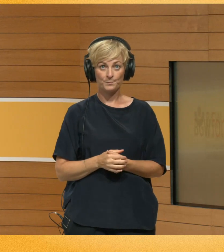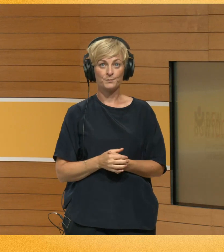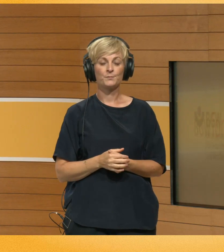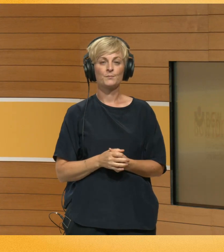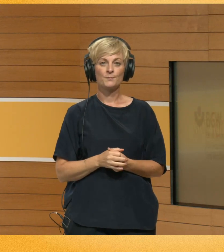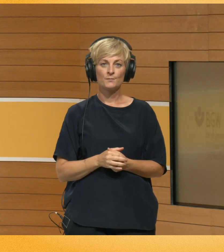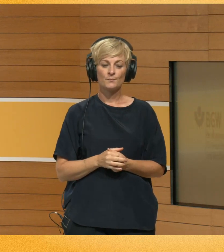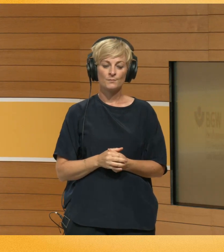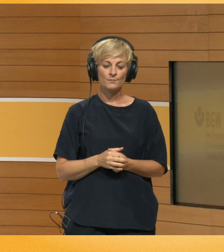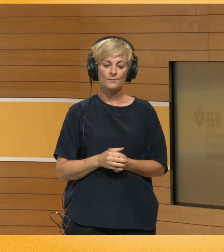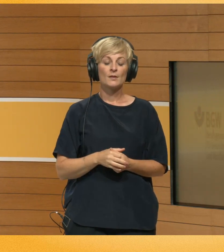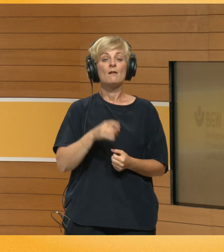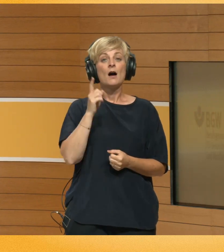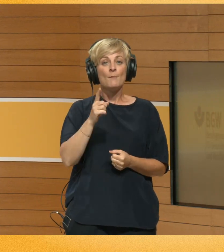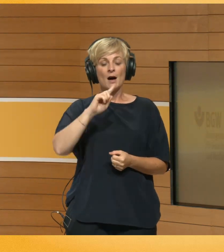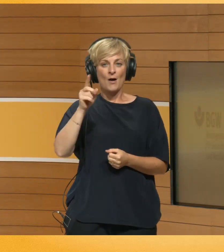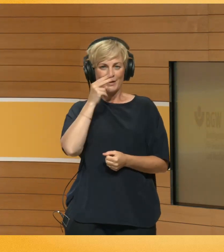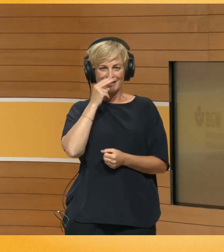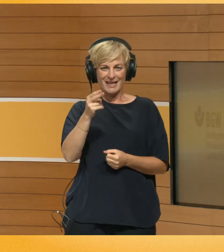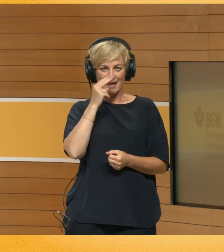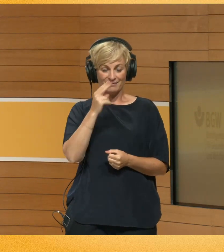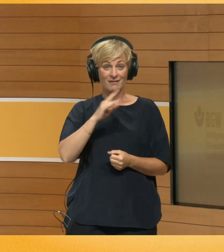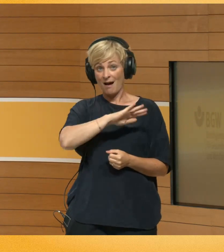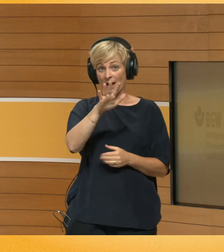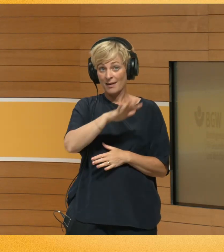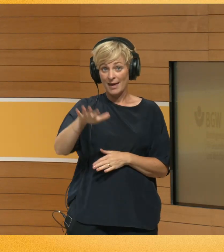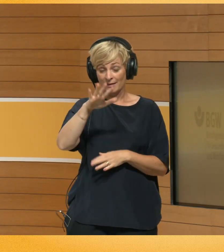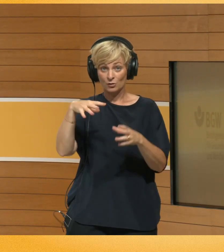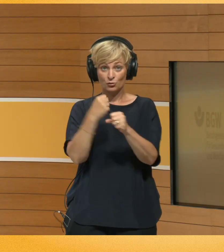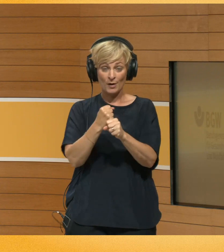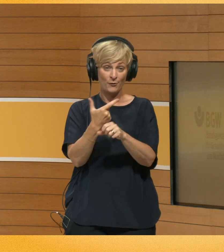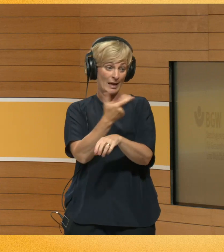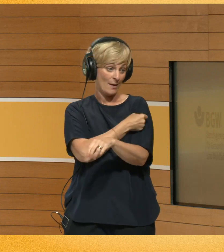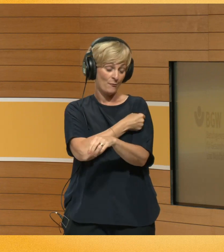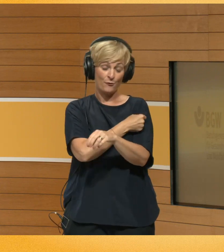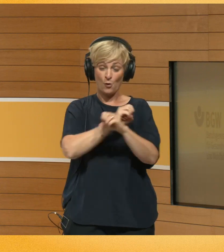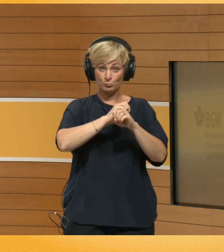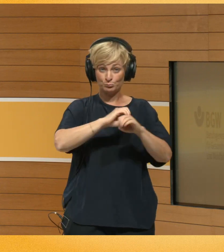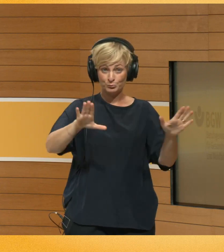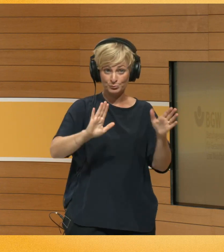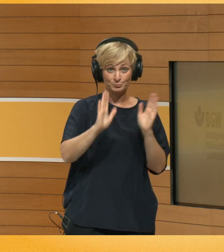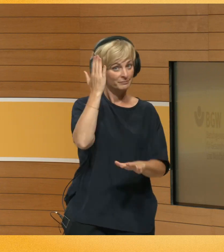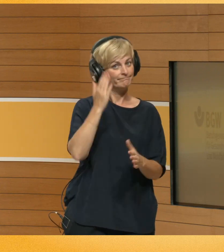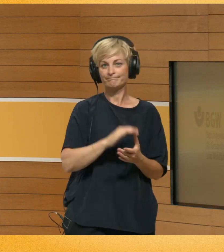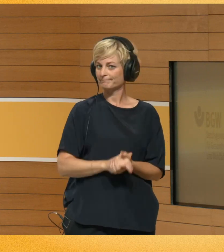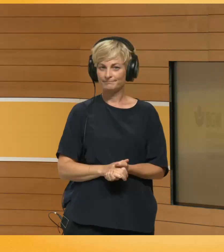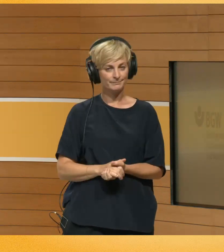vaccination targets. And so when vaccination targets fell short,